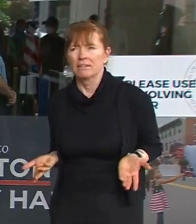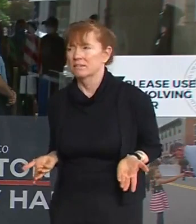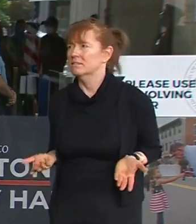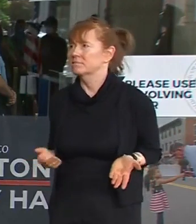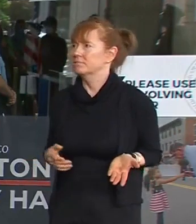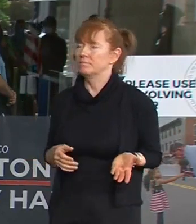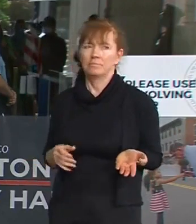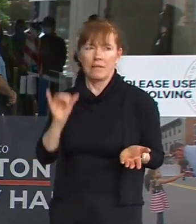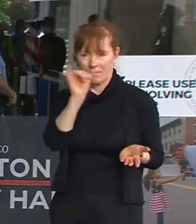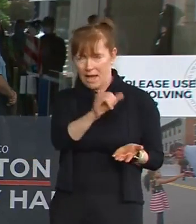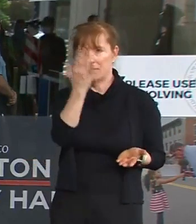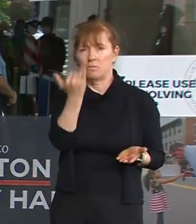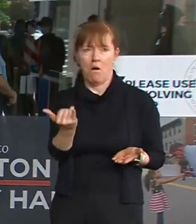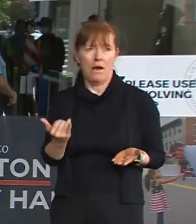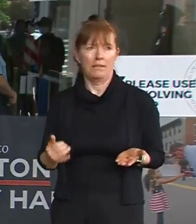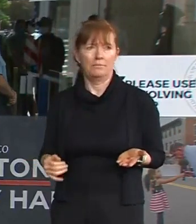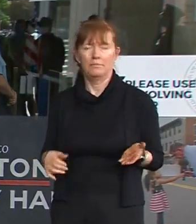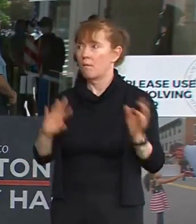any specific...